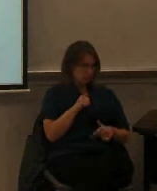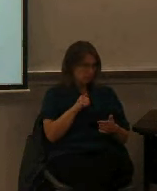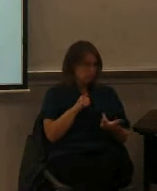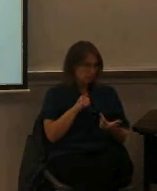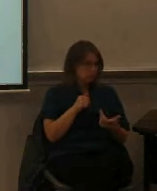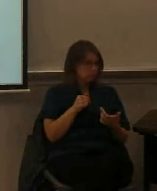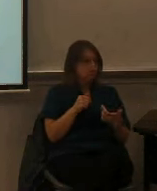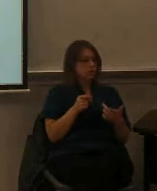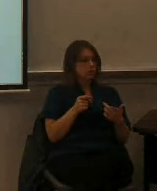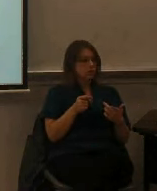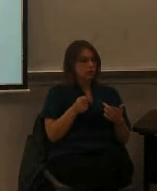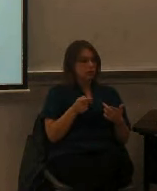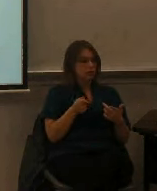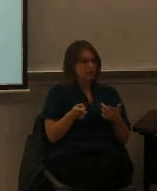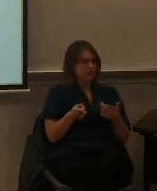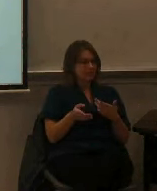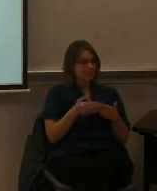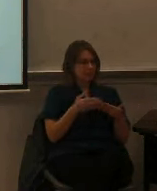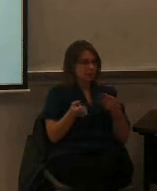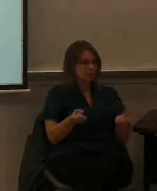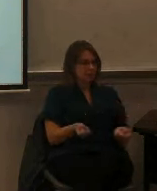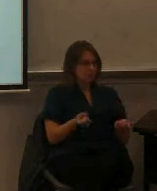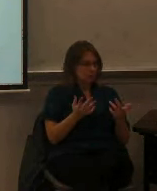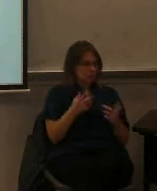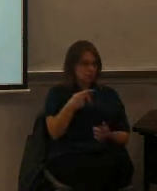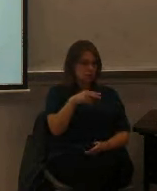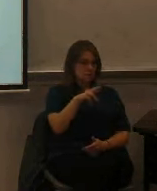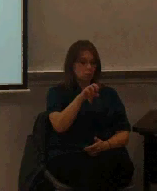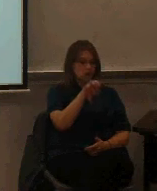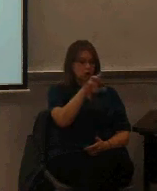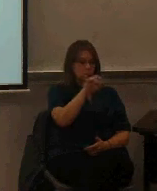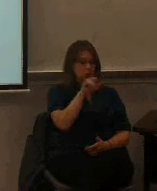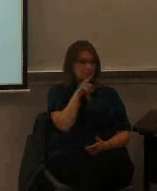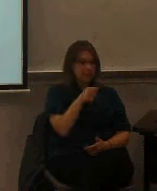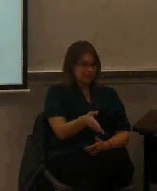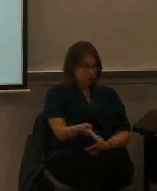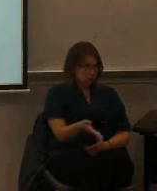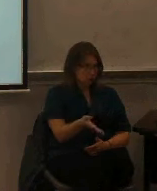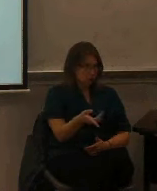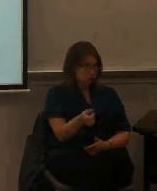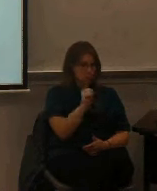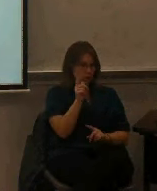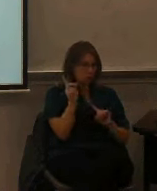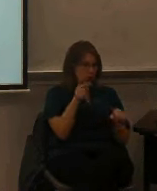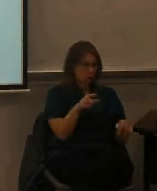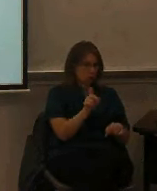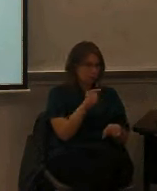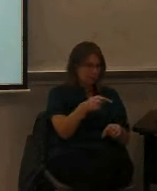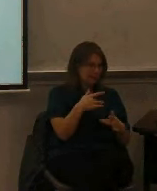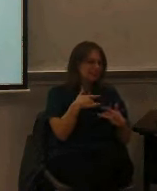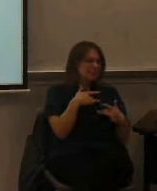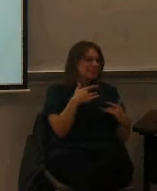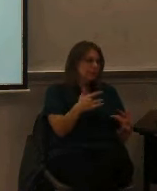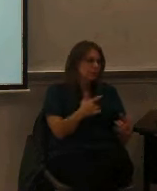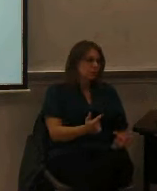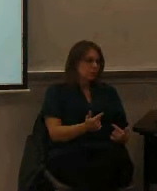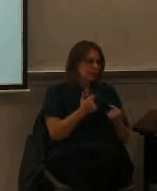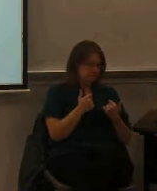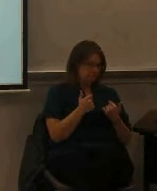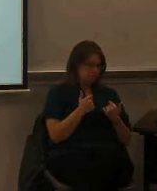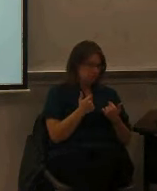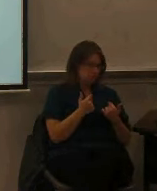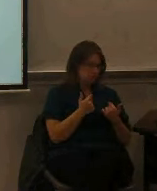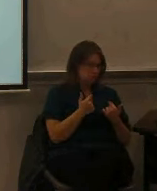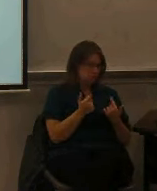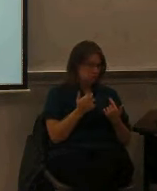where it doesn't matter how much predators there, you just don't go where predators tend to be, right? Or